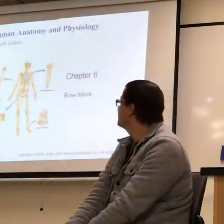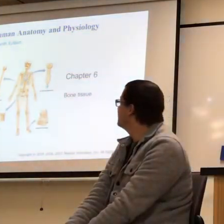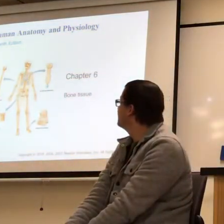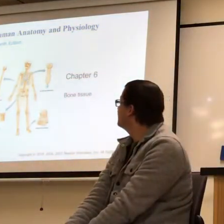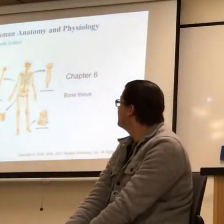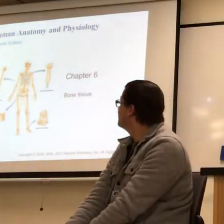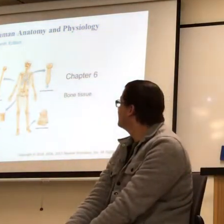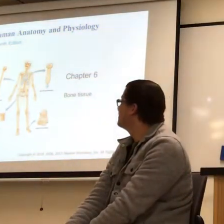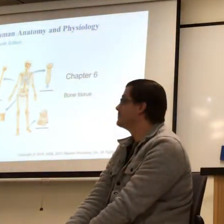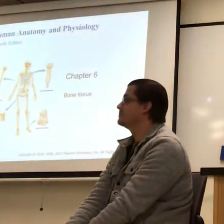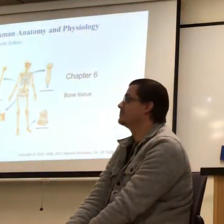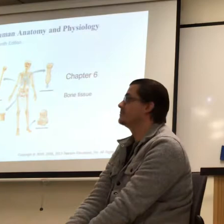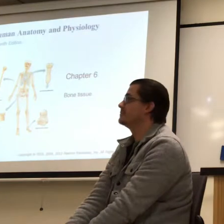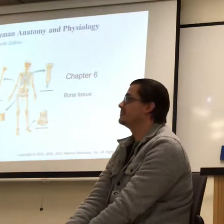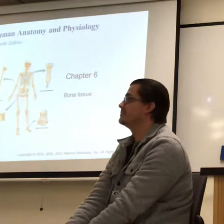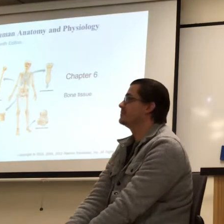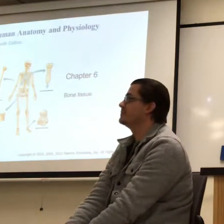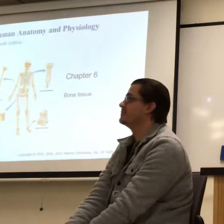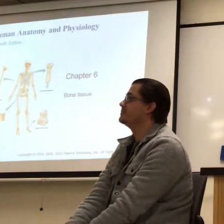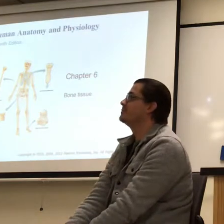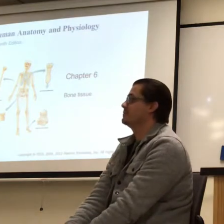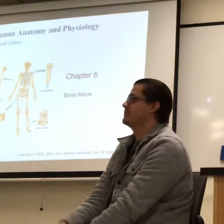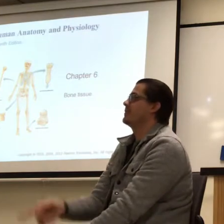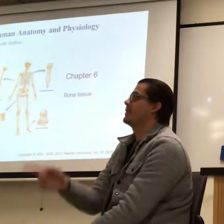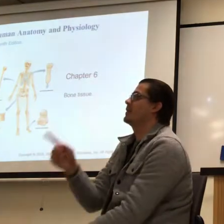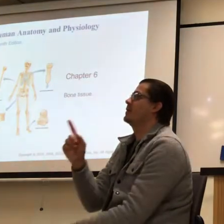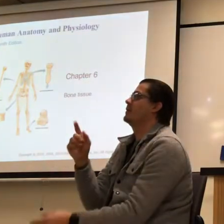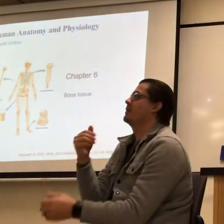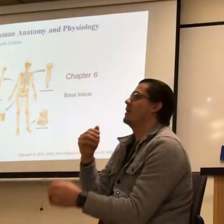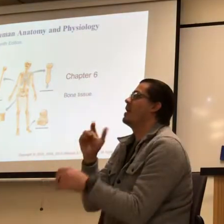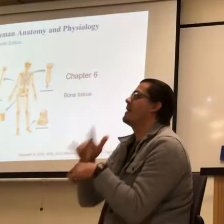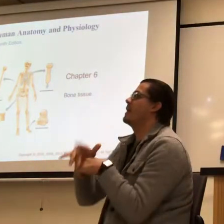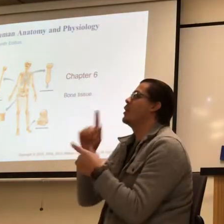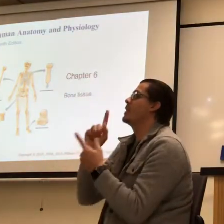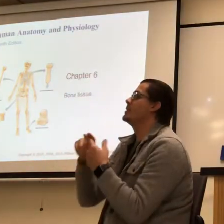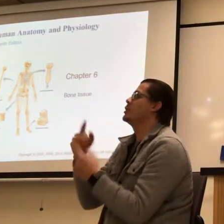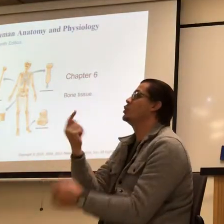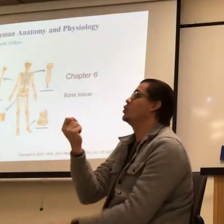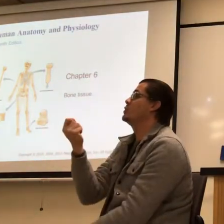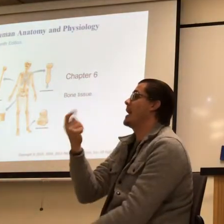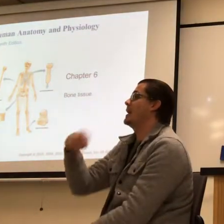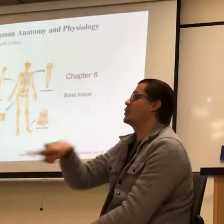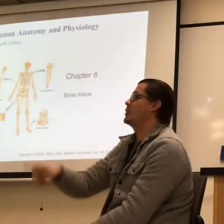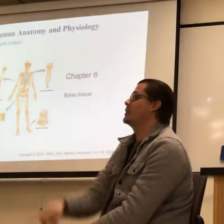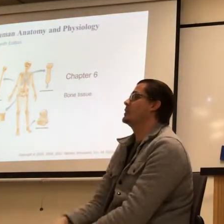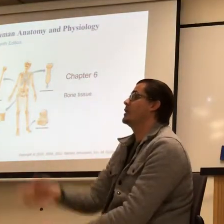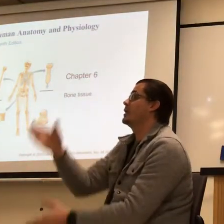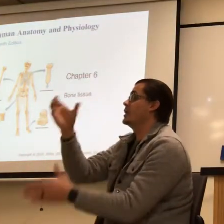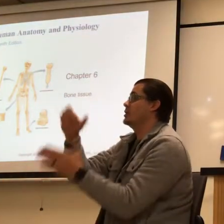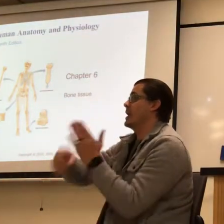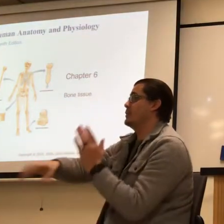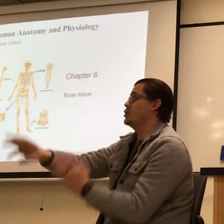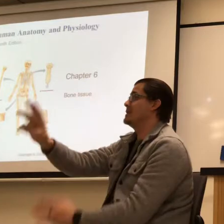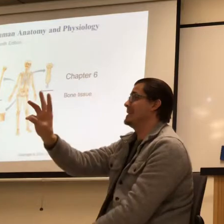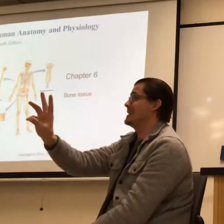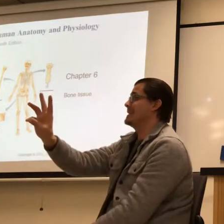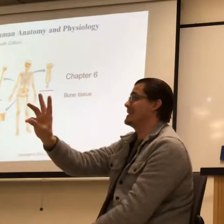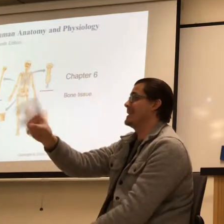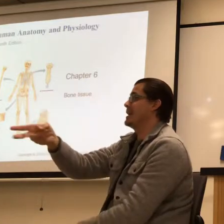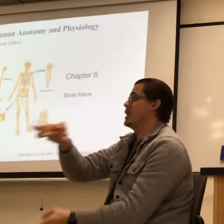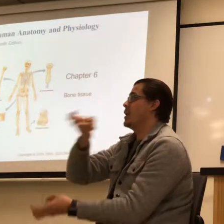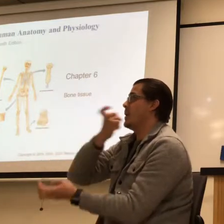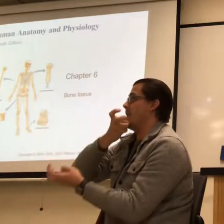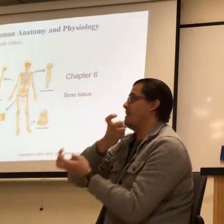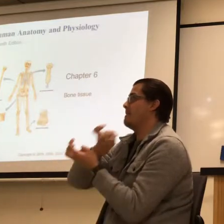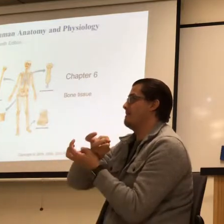Yeah, find it all out. Yeah. Before we, anyways, move it on to chapter 6. Bone tissue.